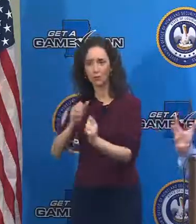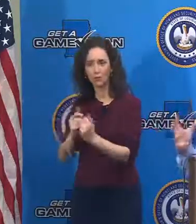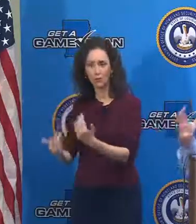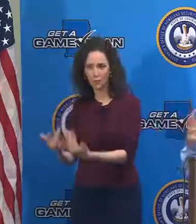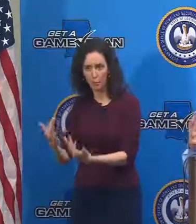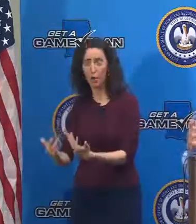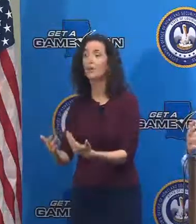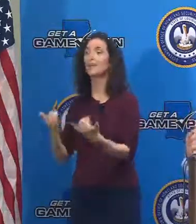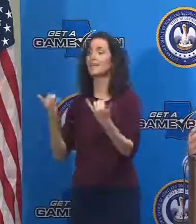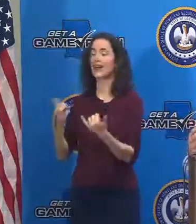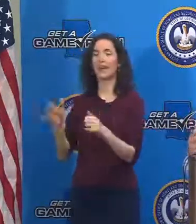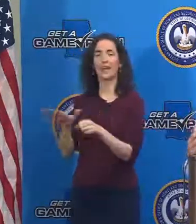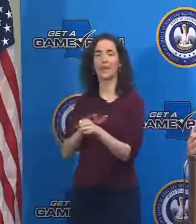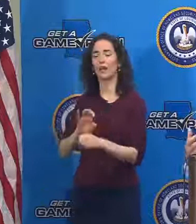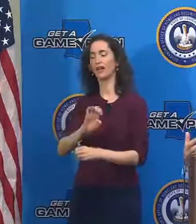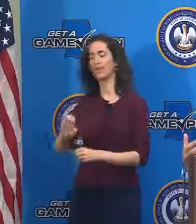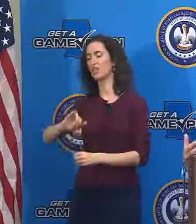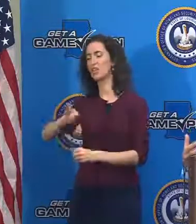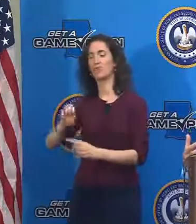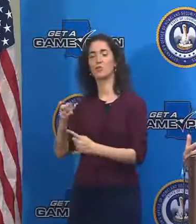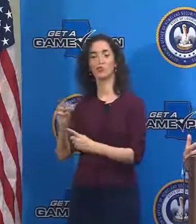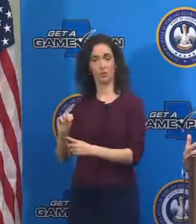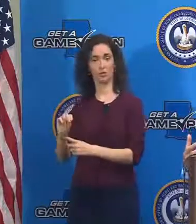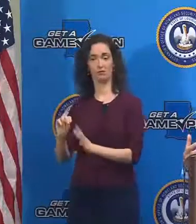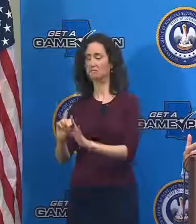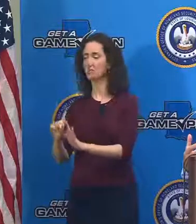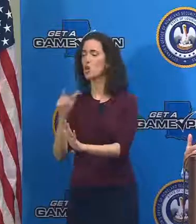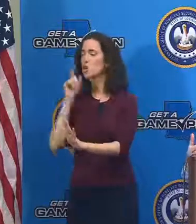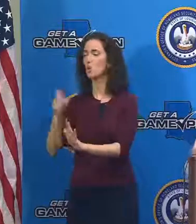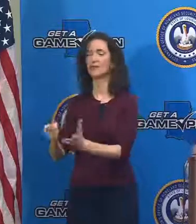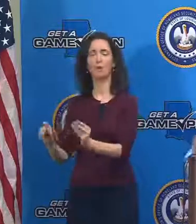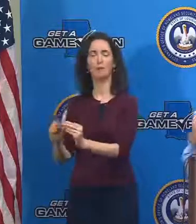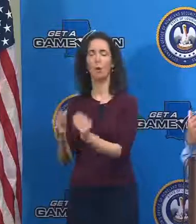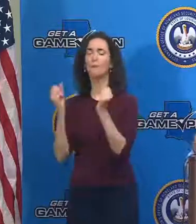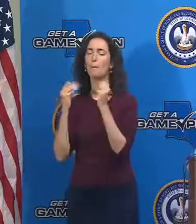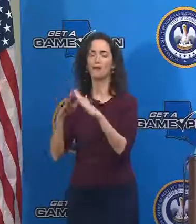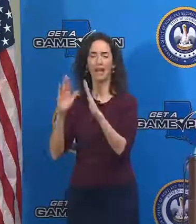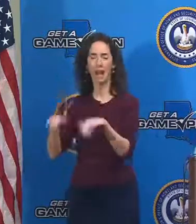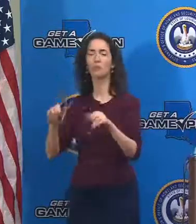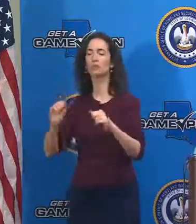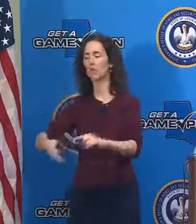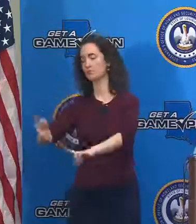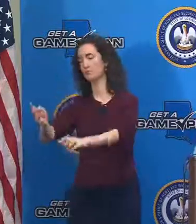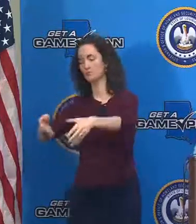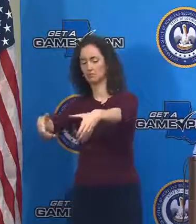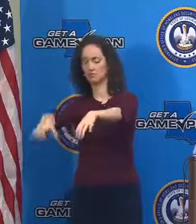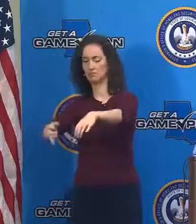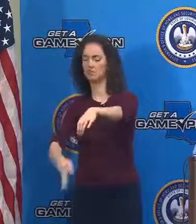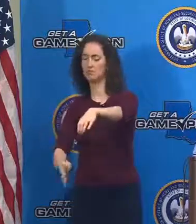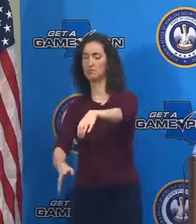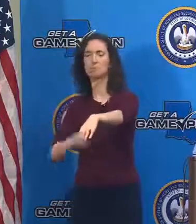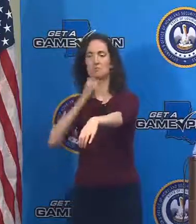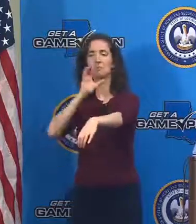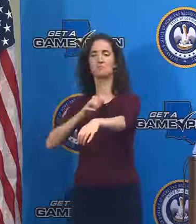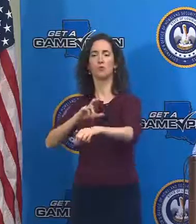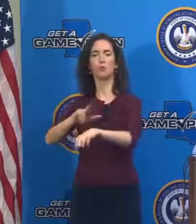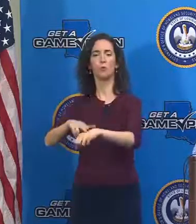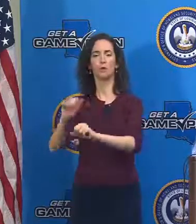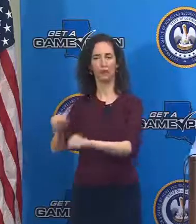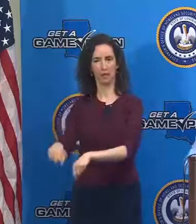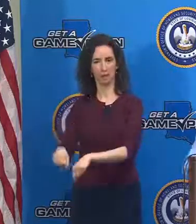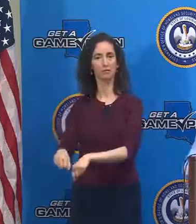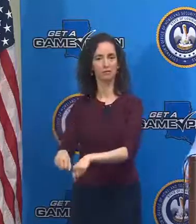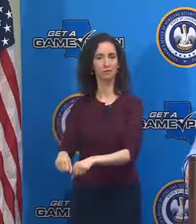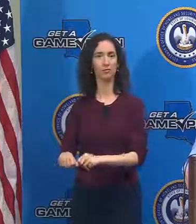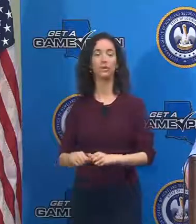huge number of houses and put them back into full service with water, and that number is going to